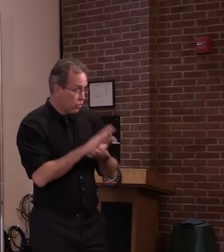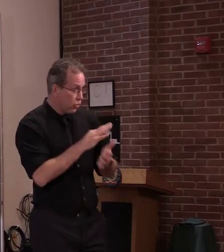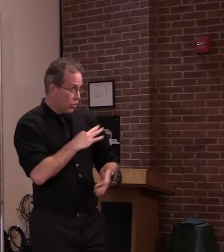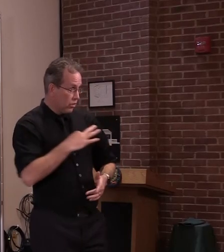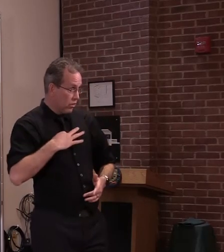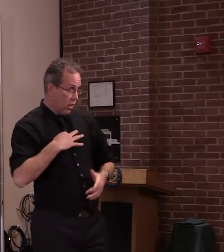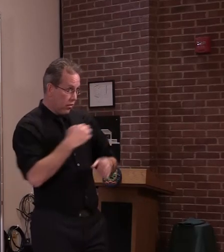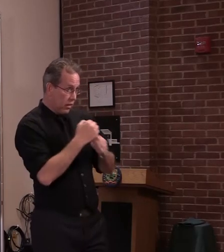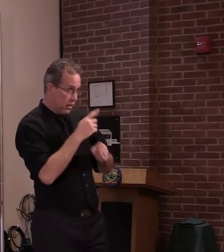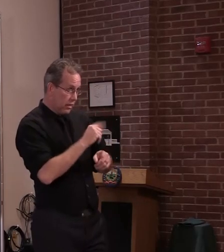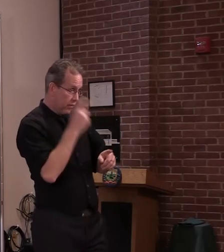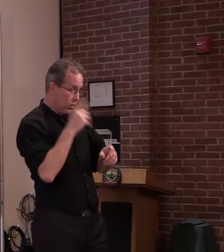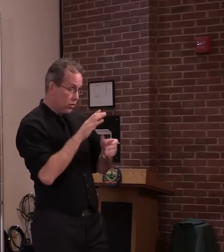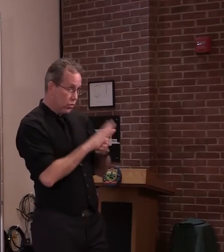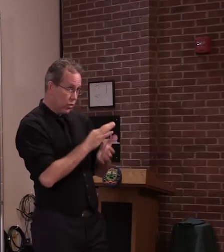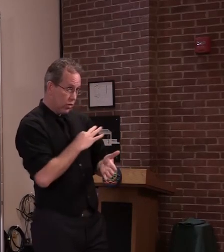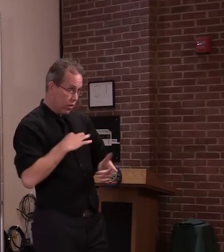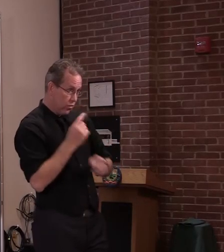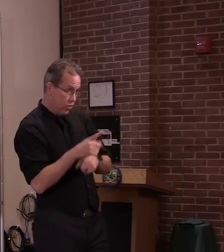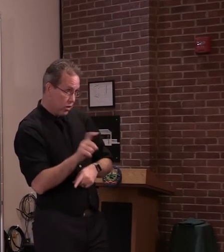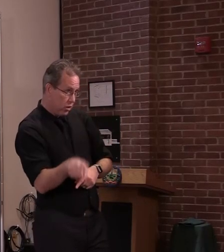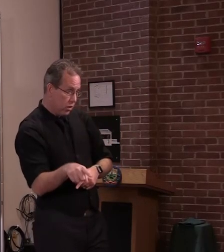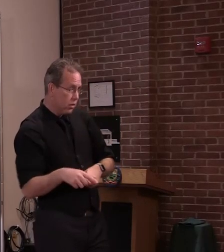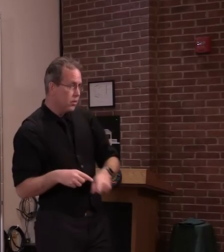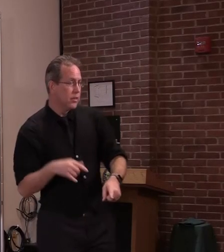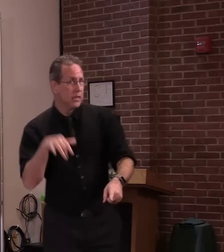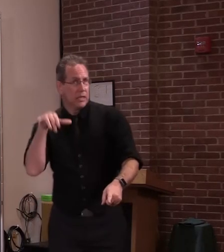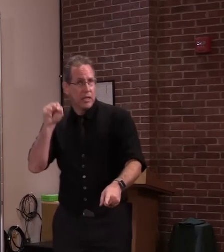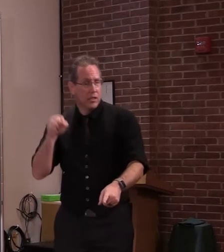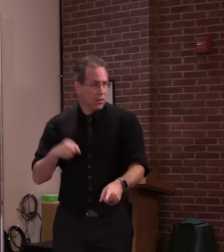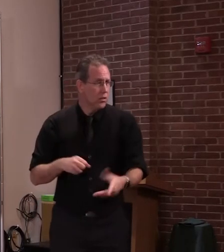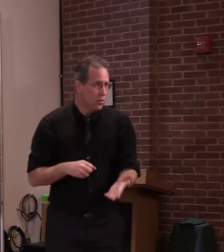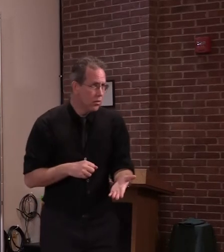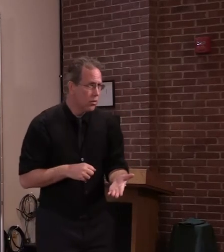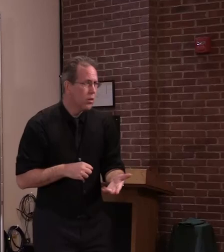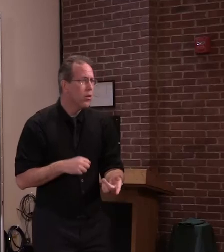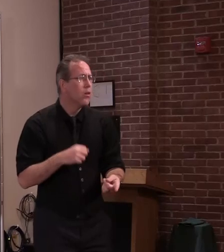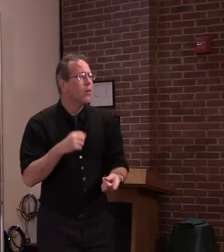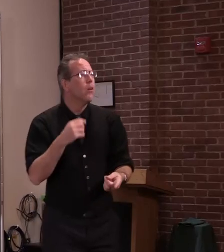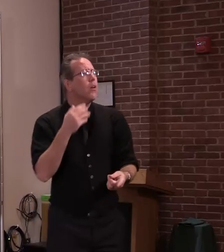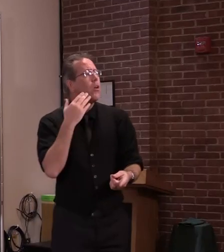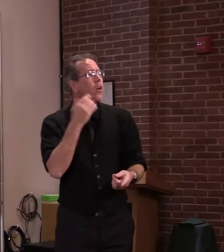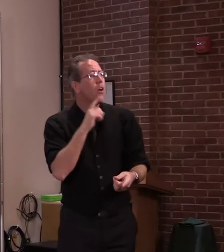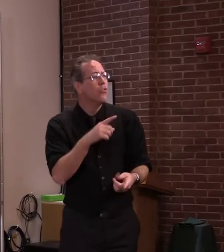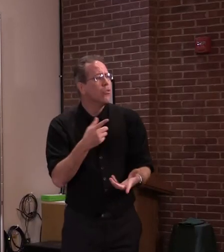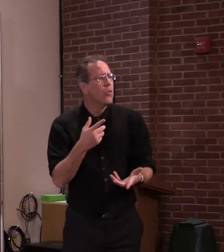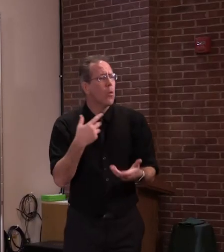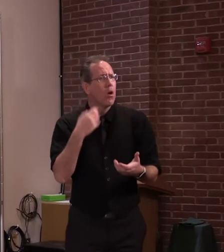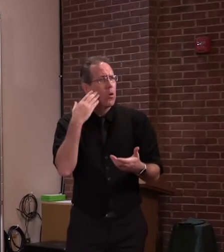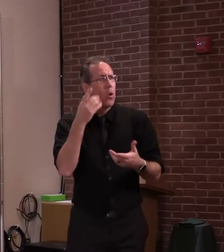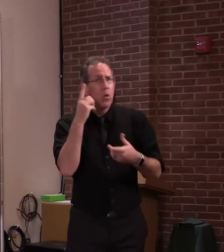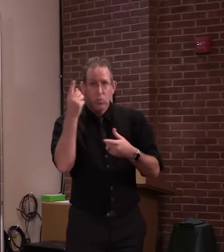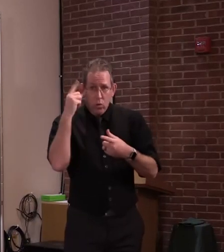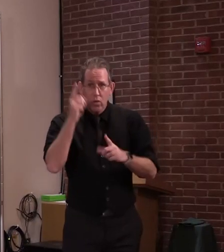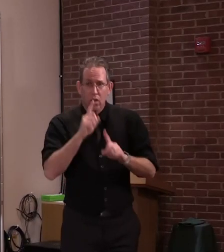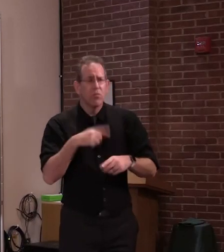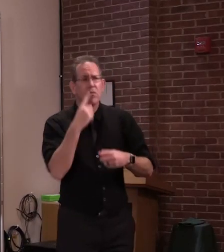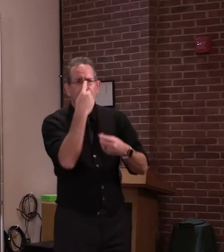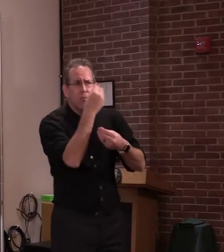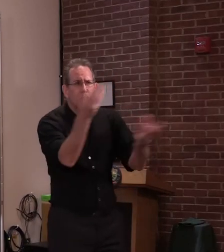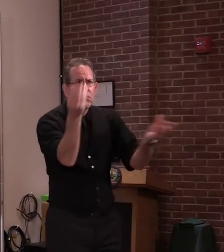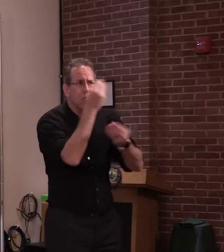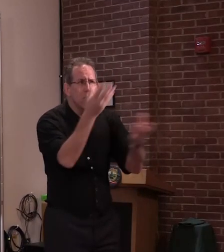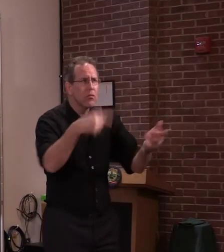Yeah, they'd just be looking for more information as soon as it becomes available. Yeah, well, we'll have that out. As I mentioned, we had to announce the sort of the